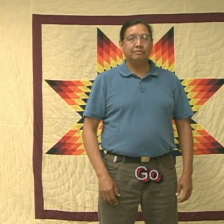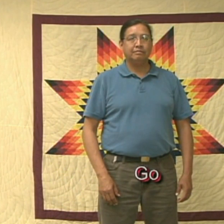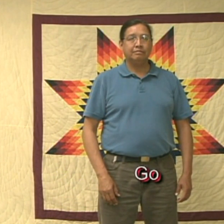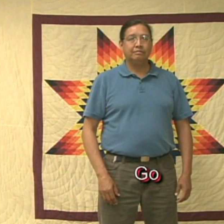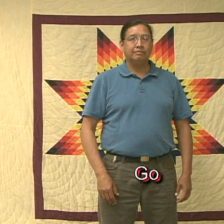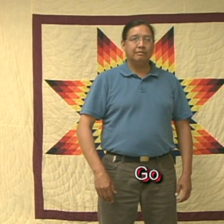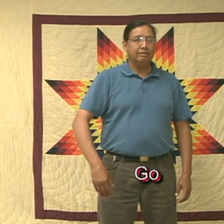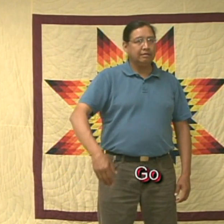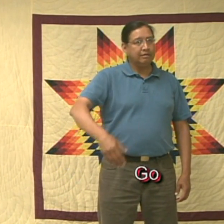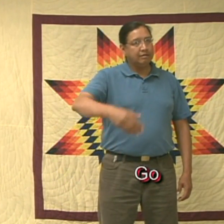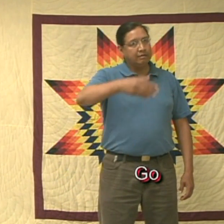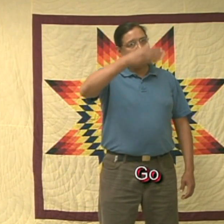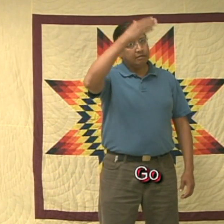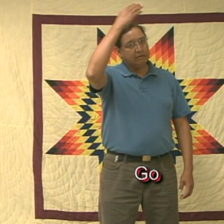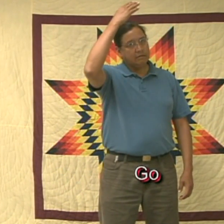Come. Yaya.